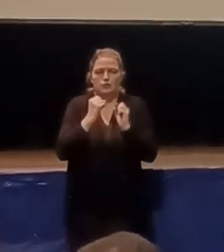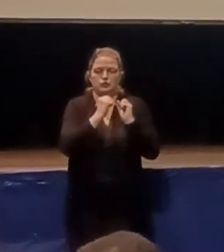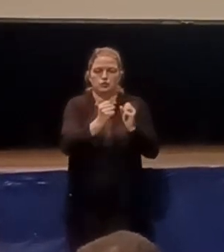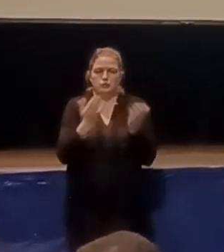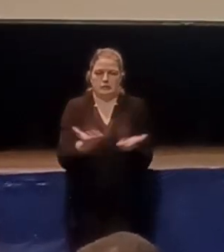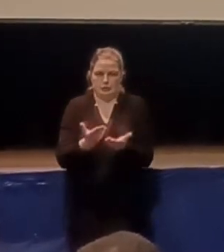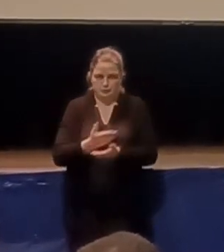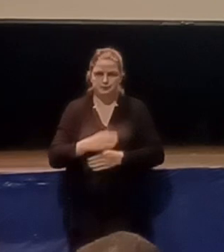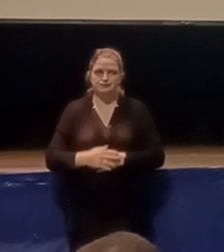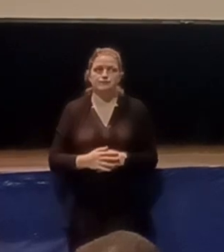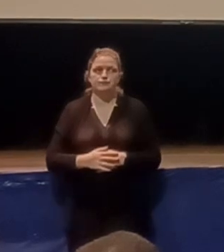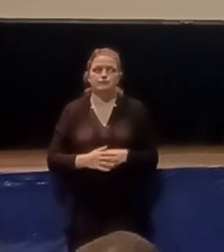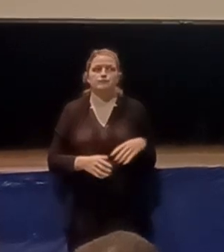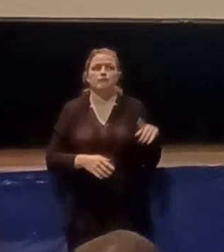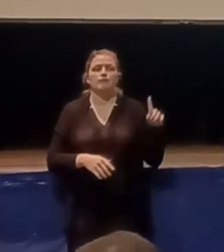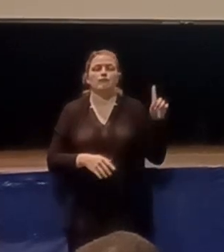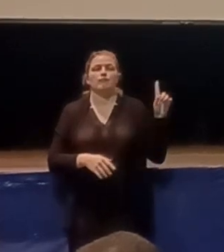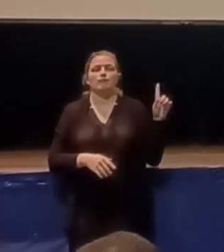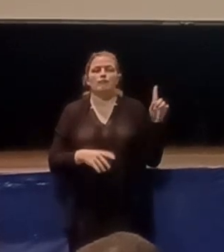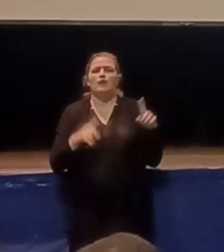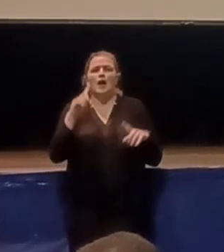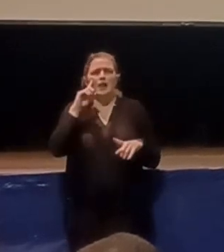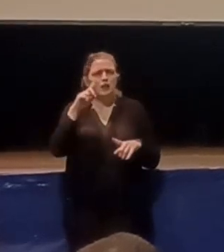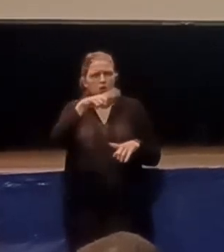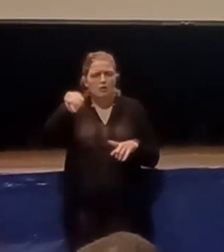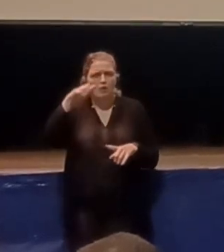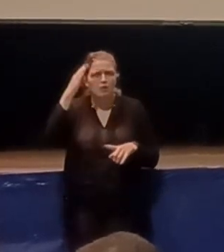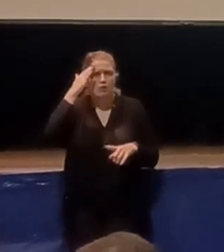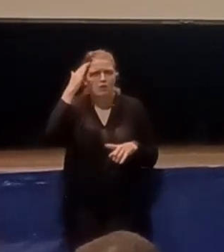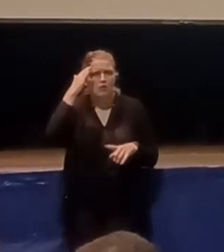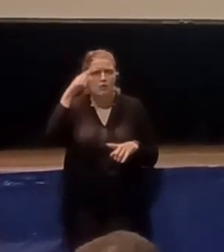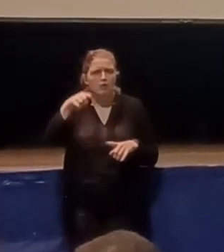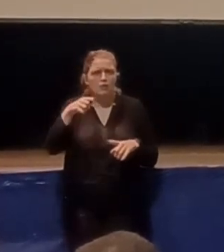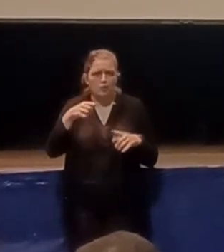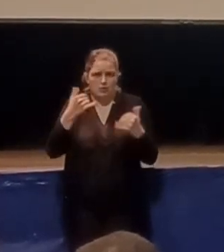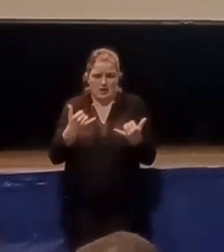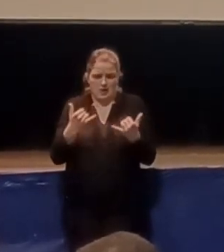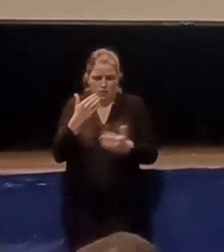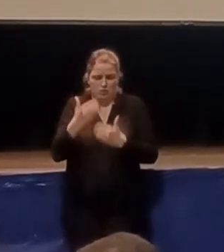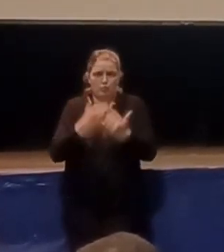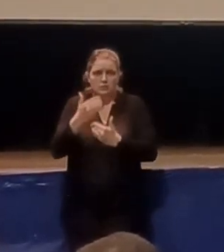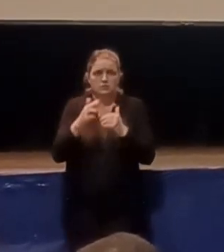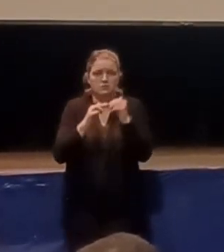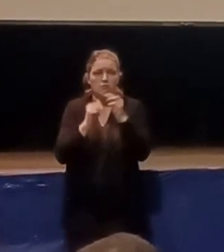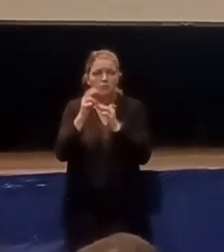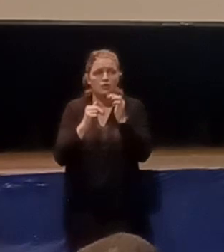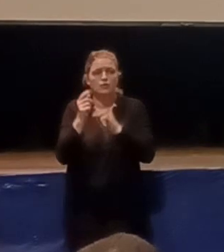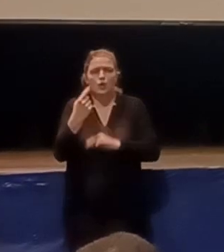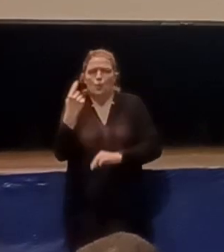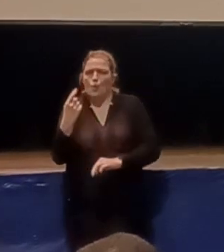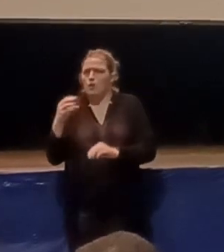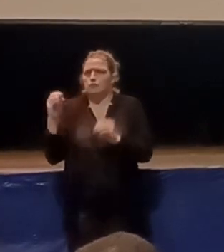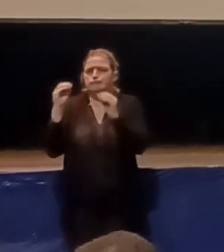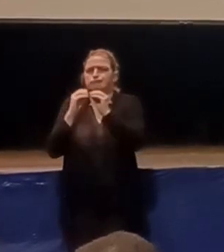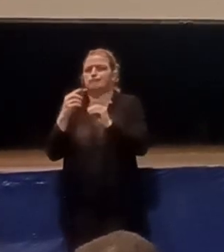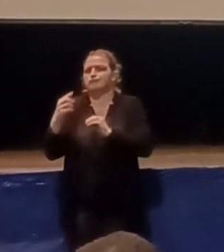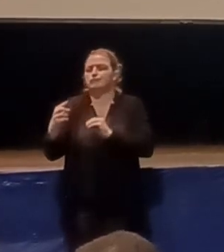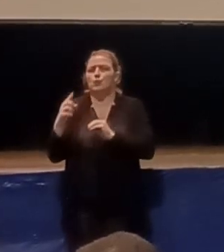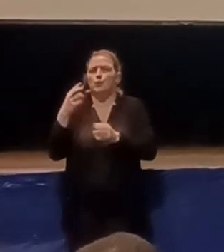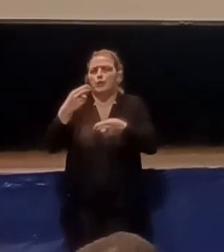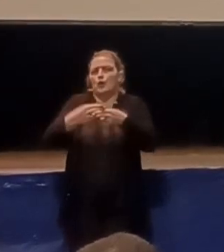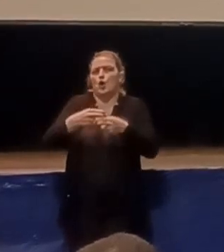here. We've also, as I think some of you know, are in the process of building out one or more what we